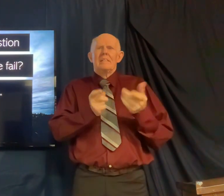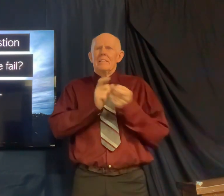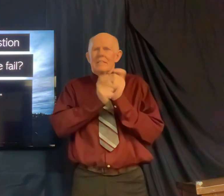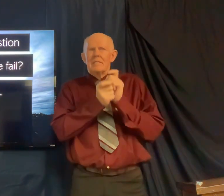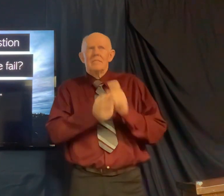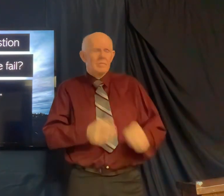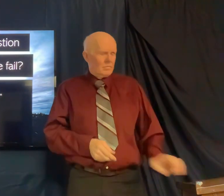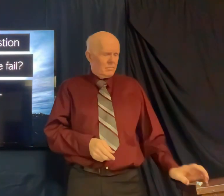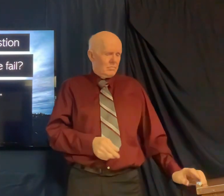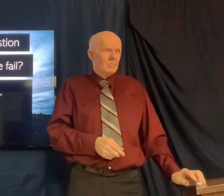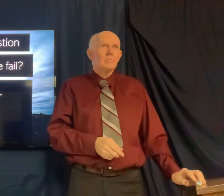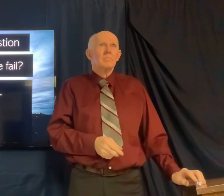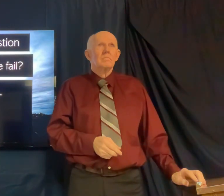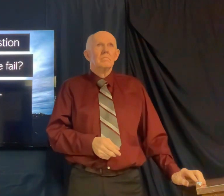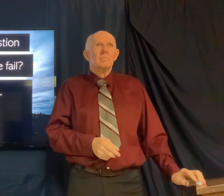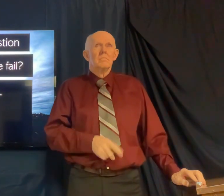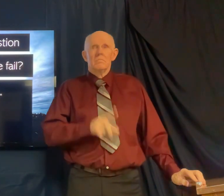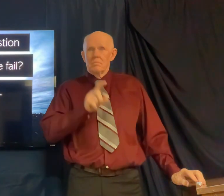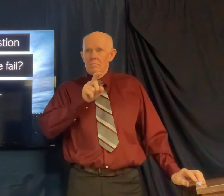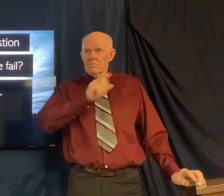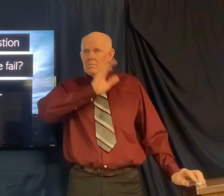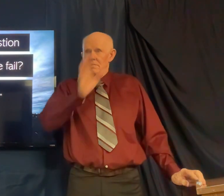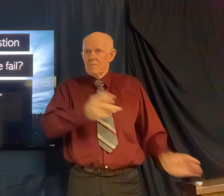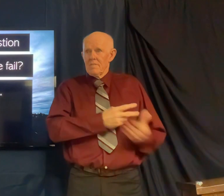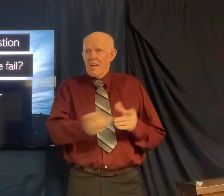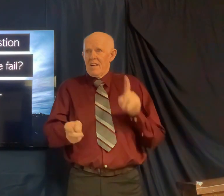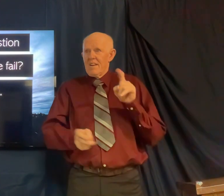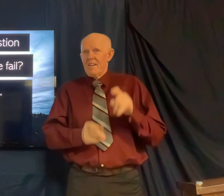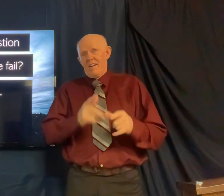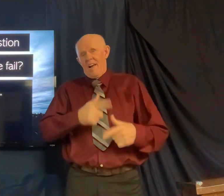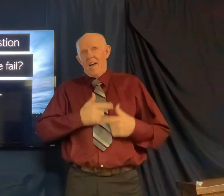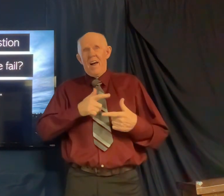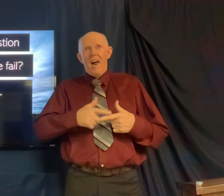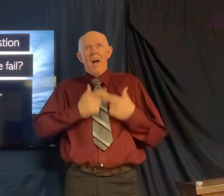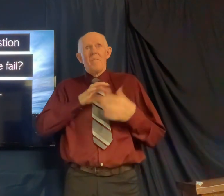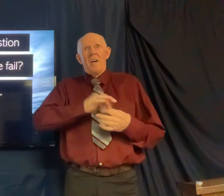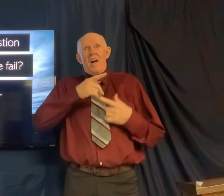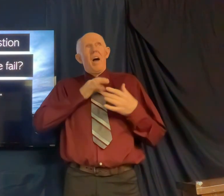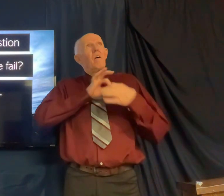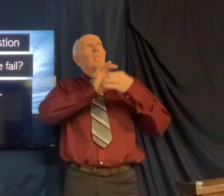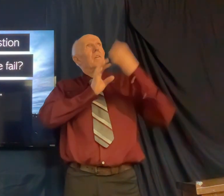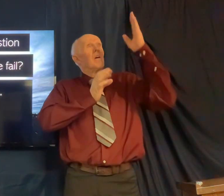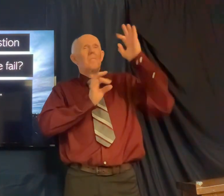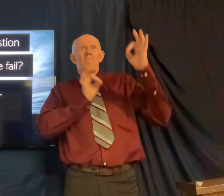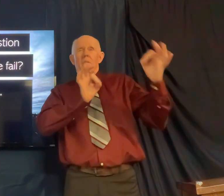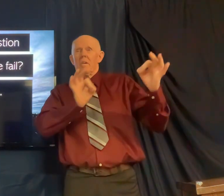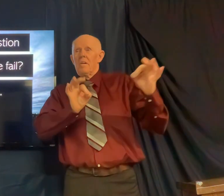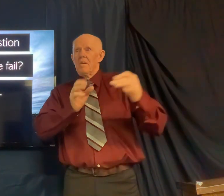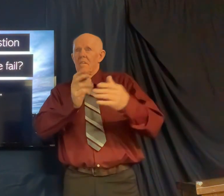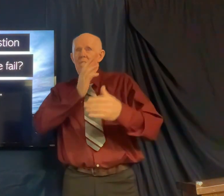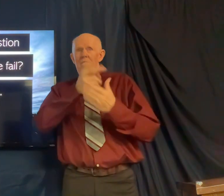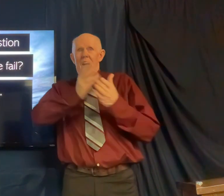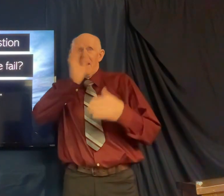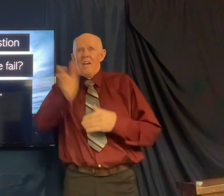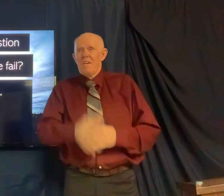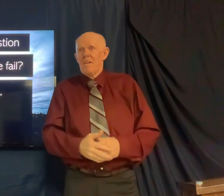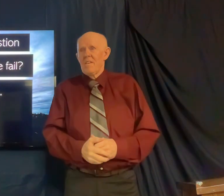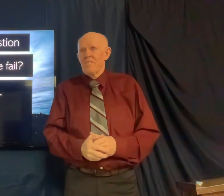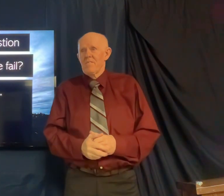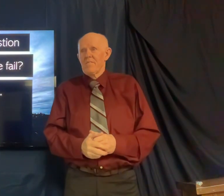Some things are right, you have to change them. Or you never fail in life, your spiritual life. Everything is